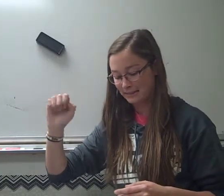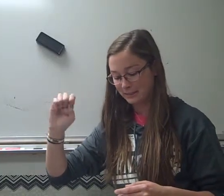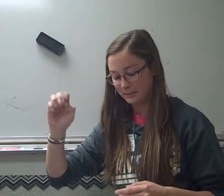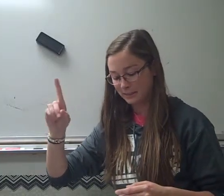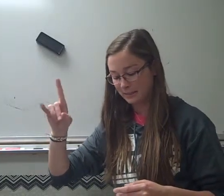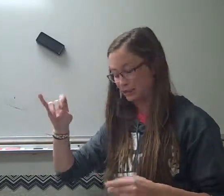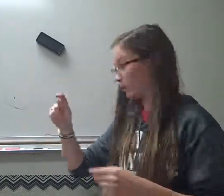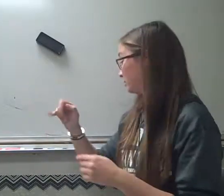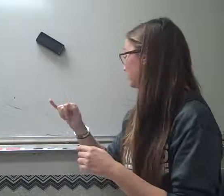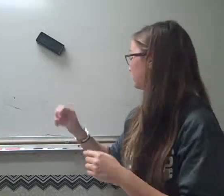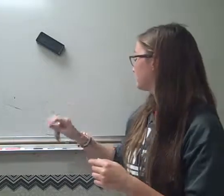Expedition.